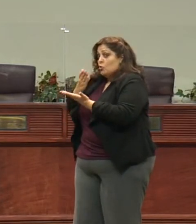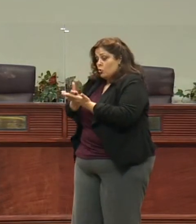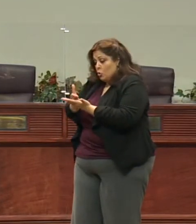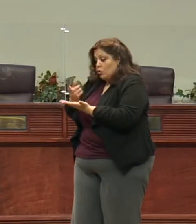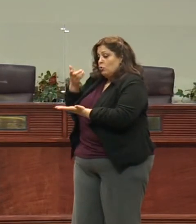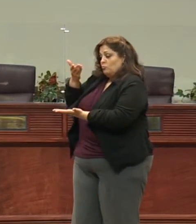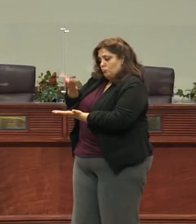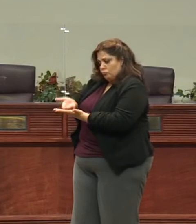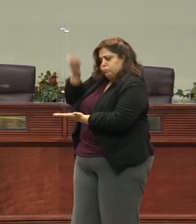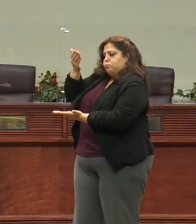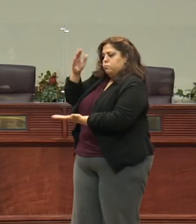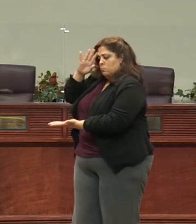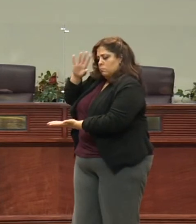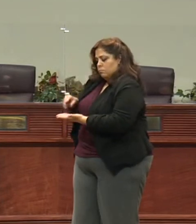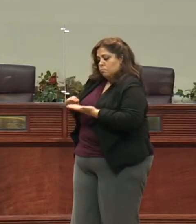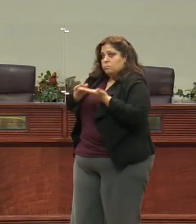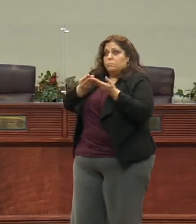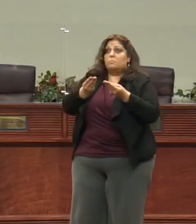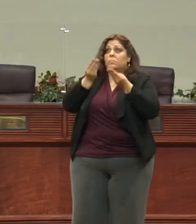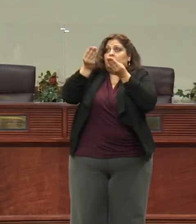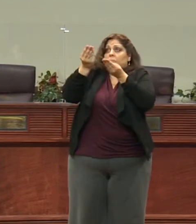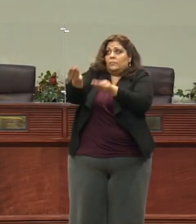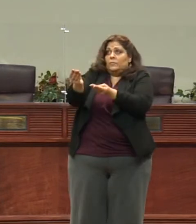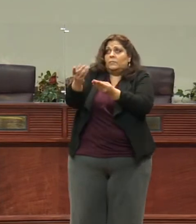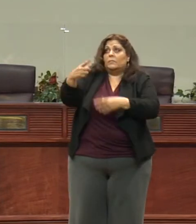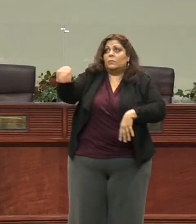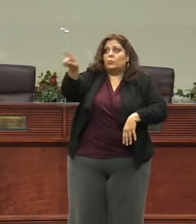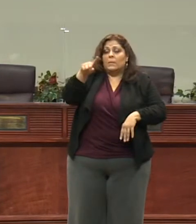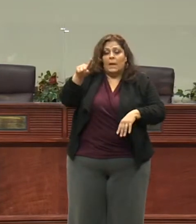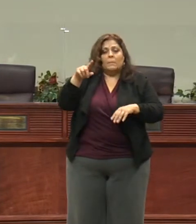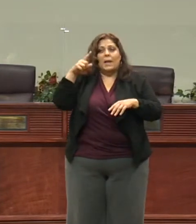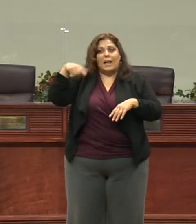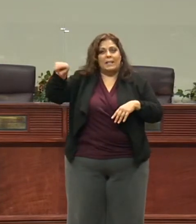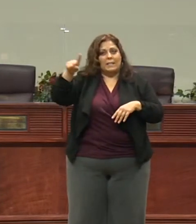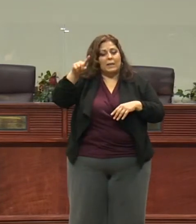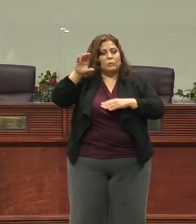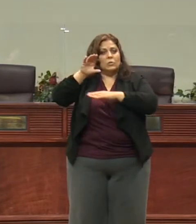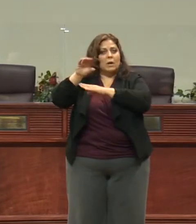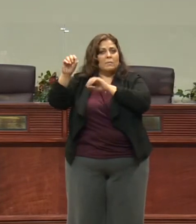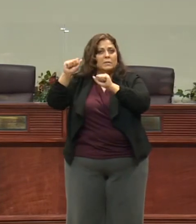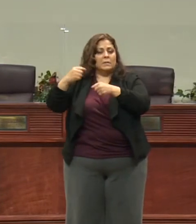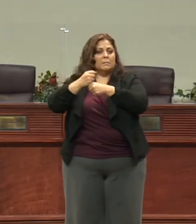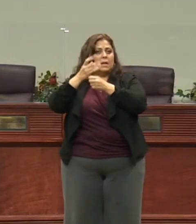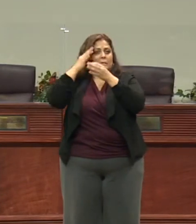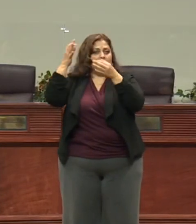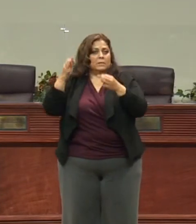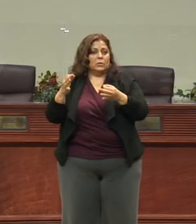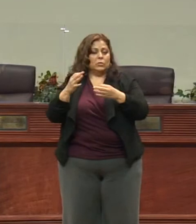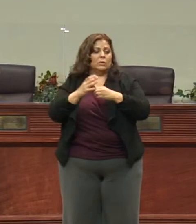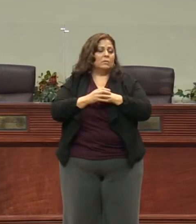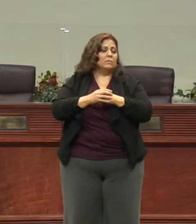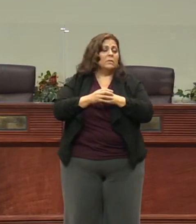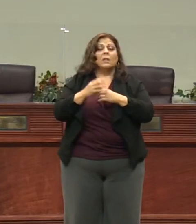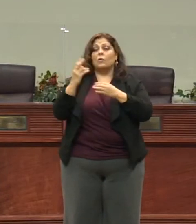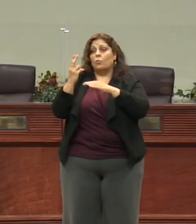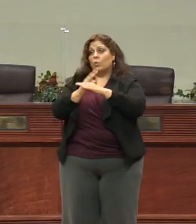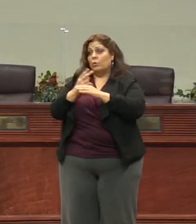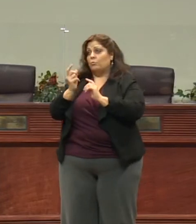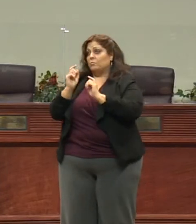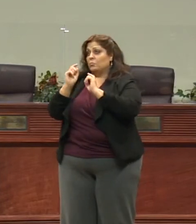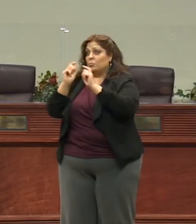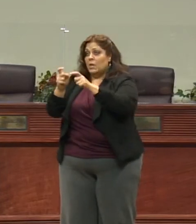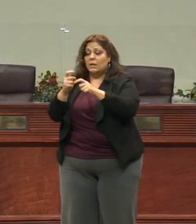continue to do that at these press events, as well as through the other social media information and other